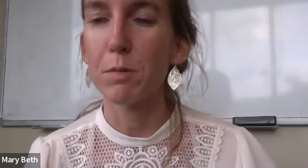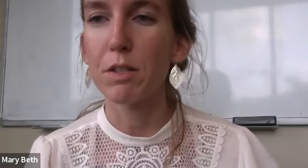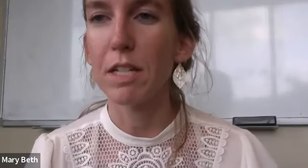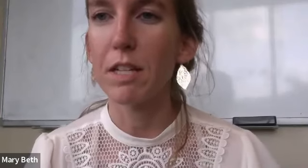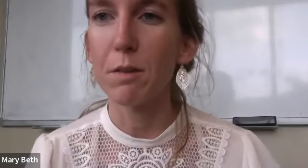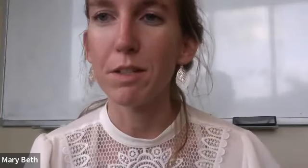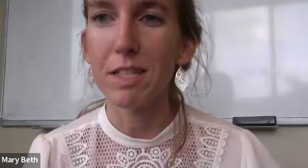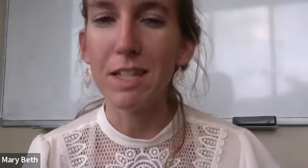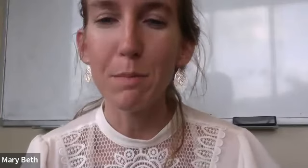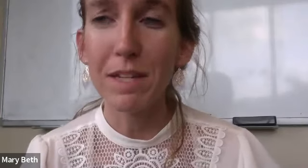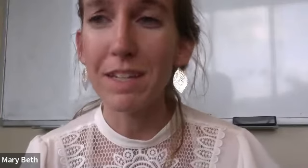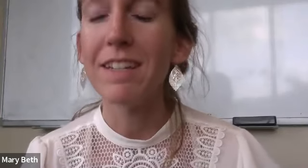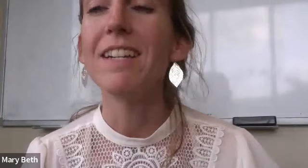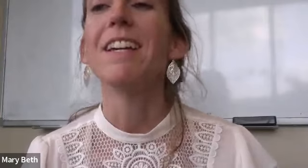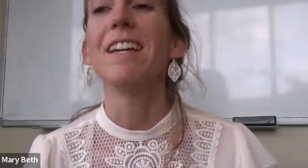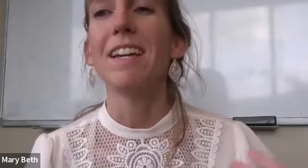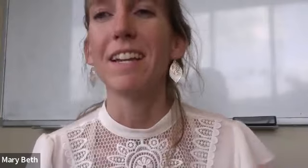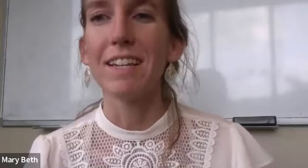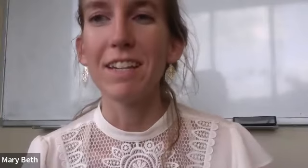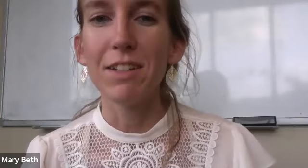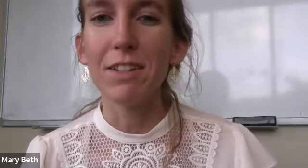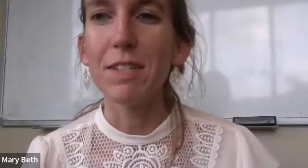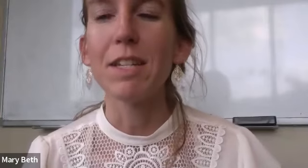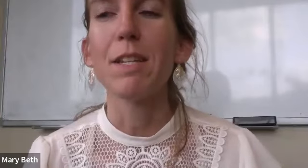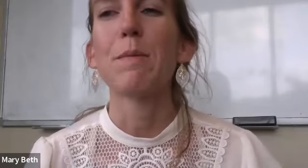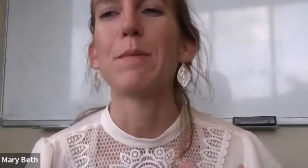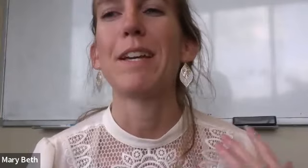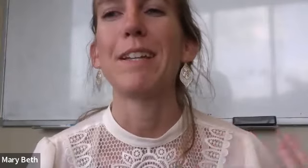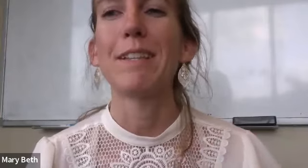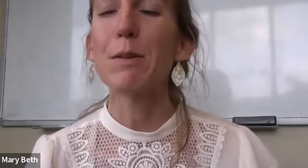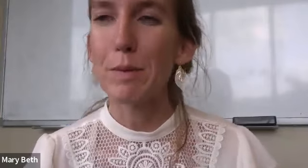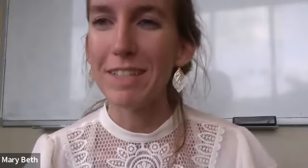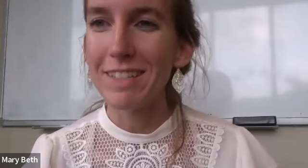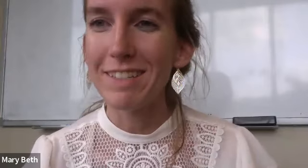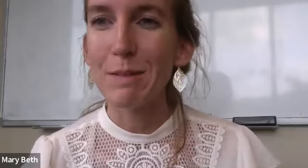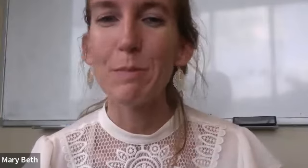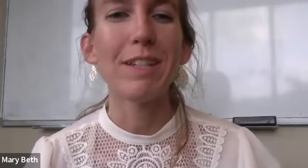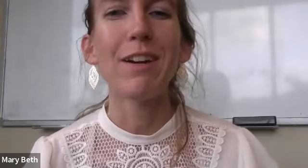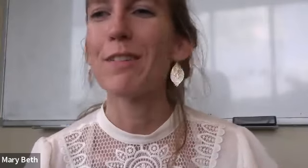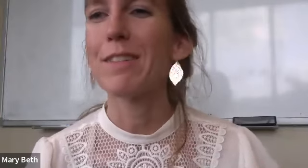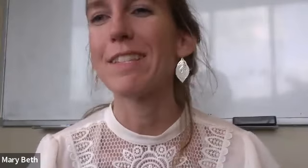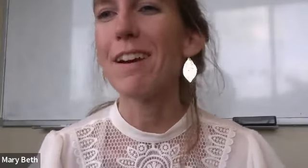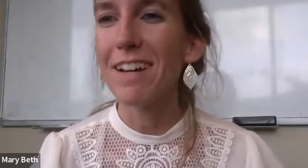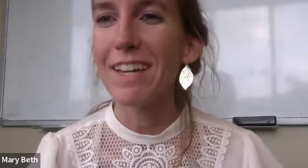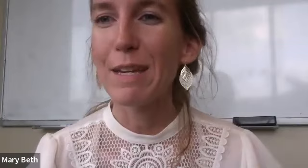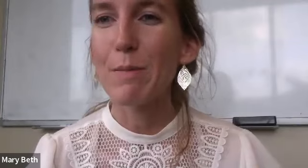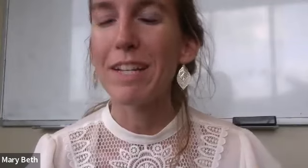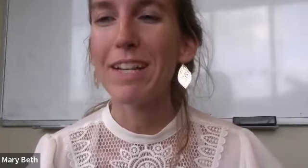wondering, can you understand me? And I can understand him a little bit, but not all the time. And I didn't